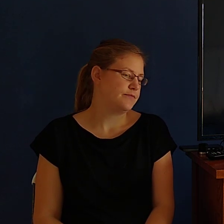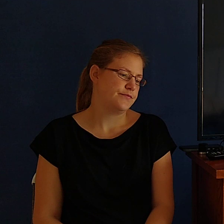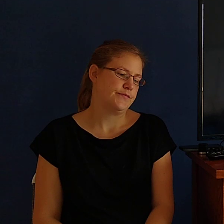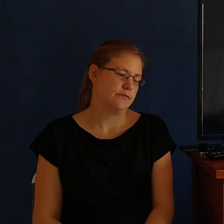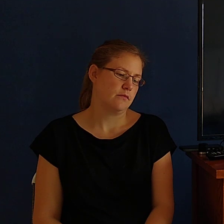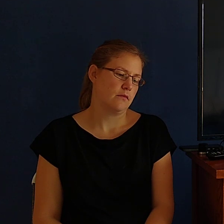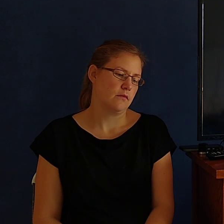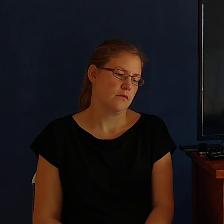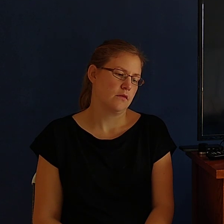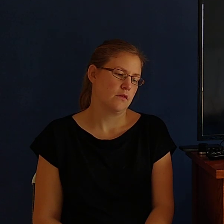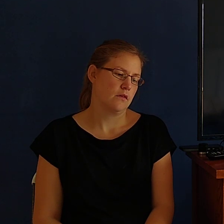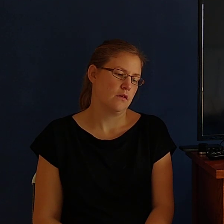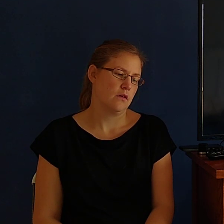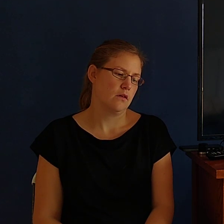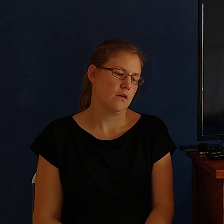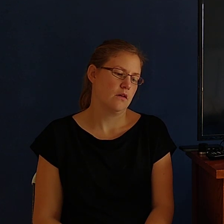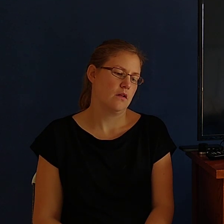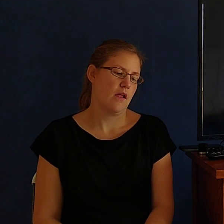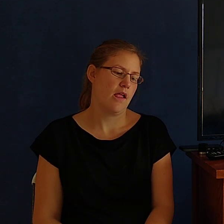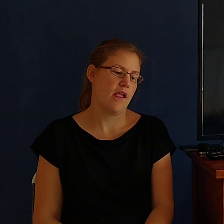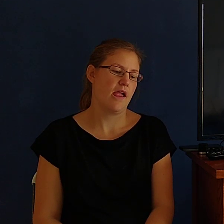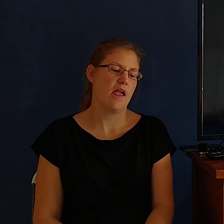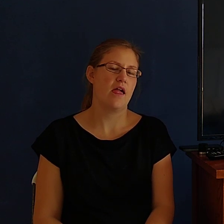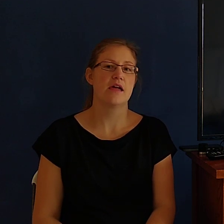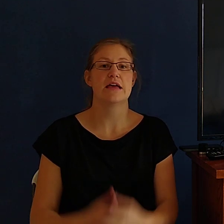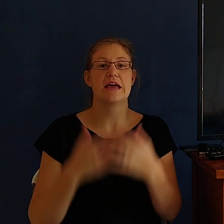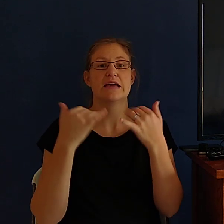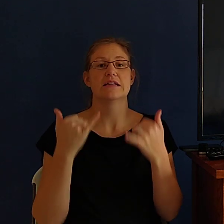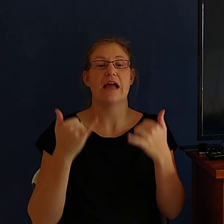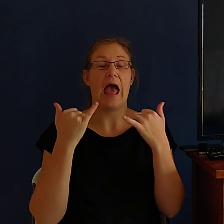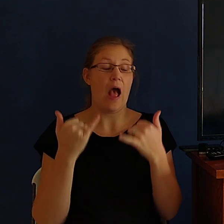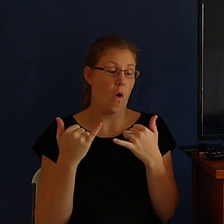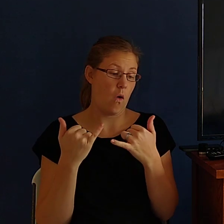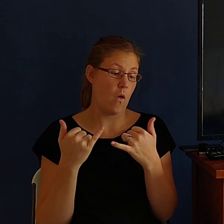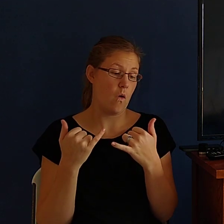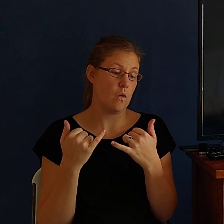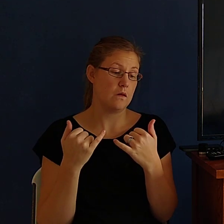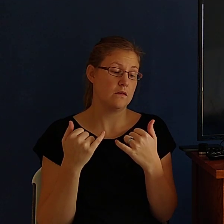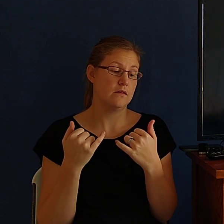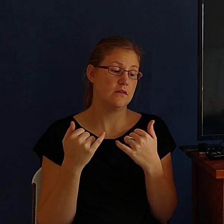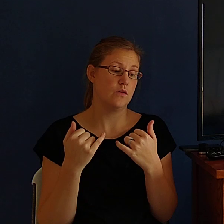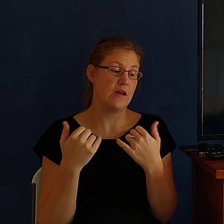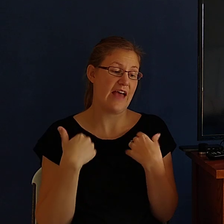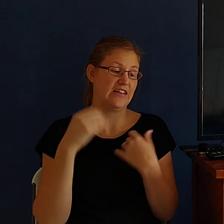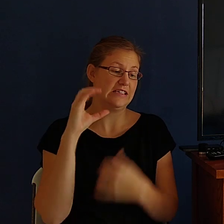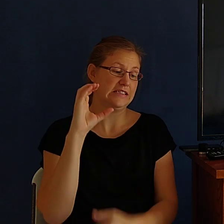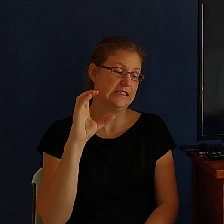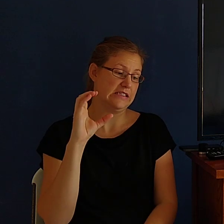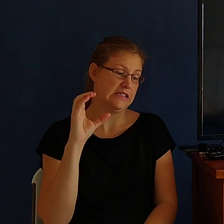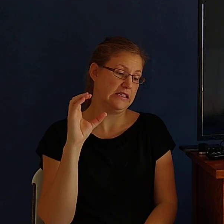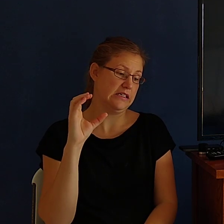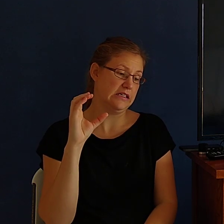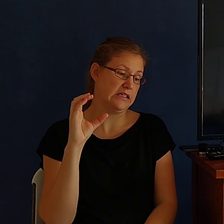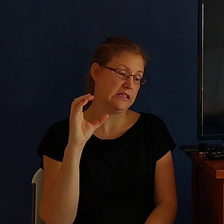Okay. And now what we have here, we have finally C, right? This